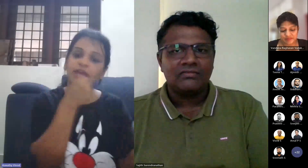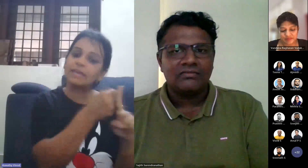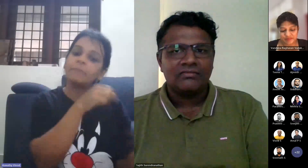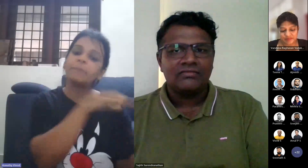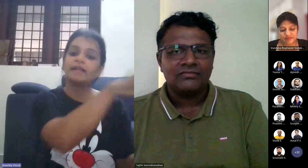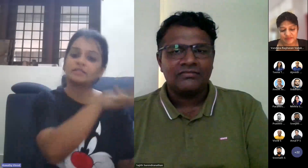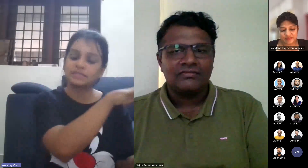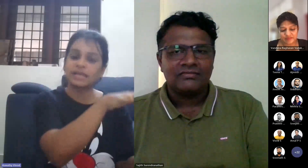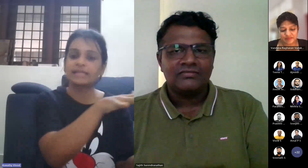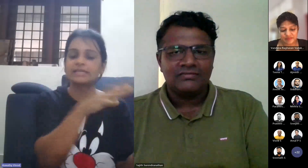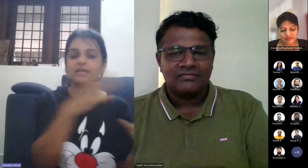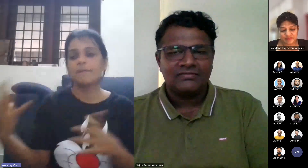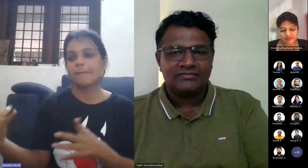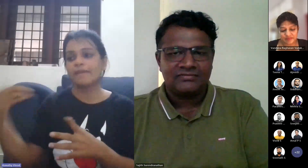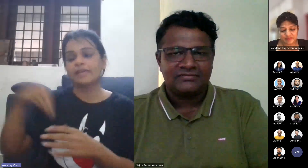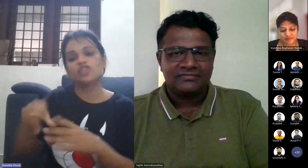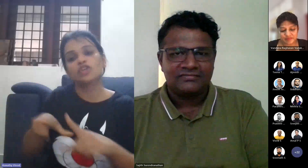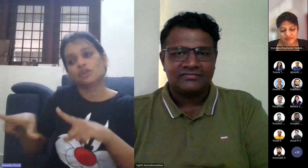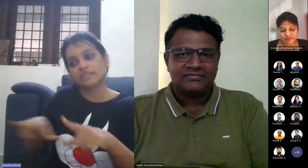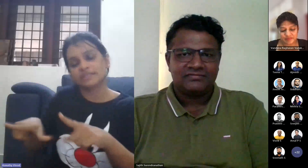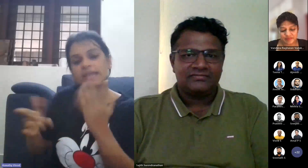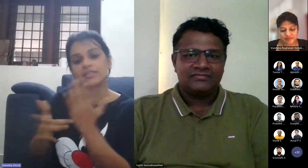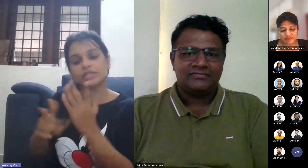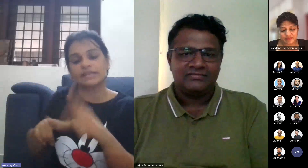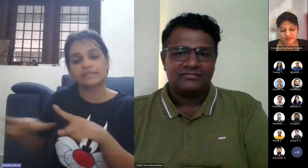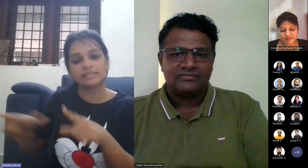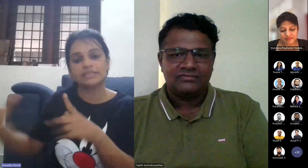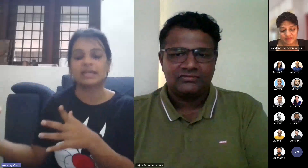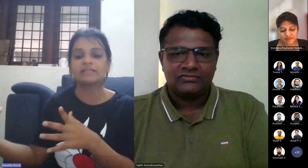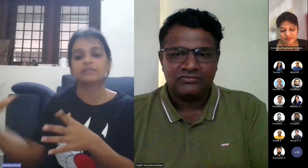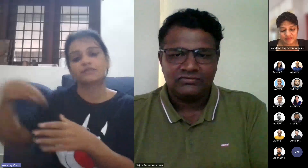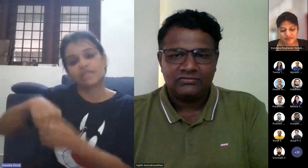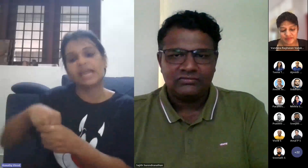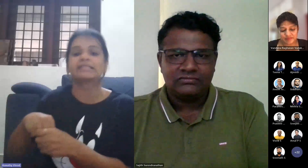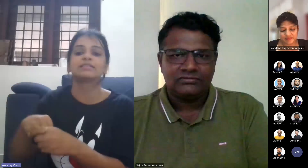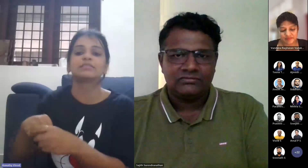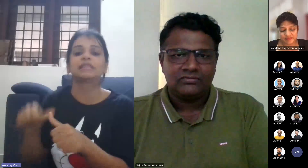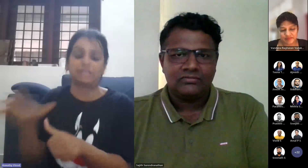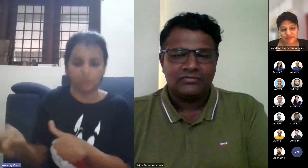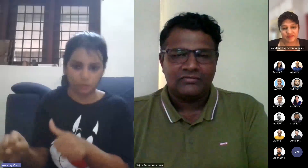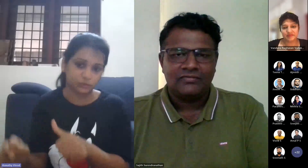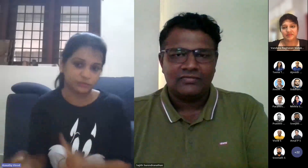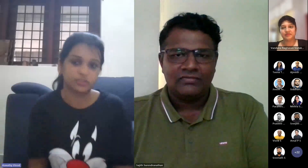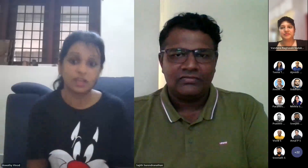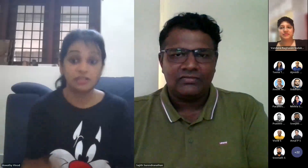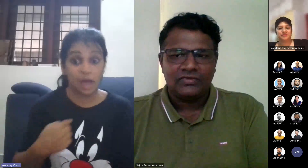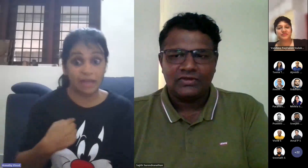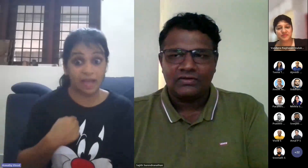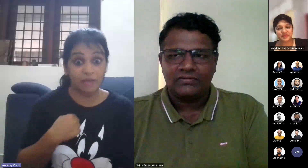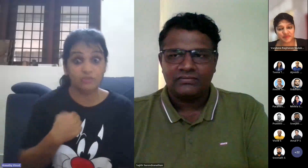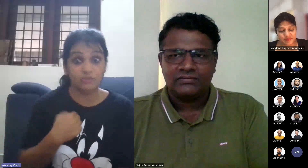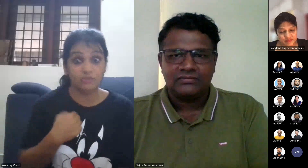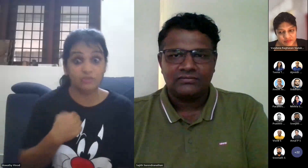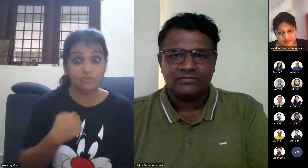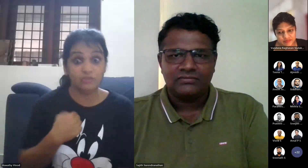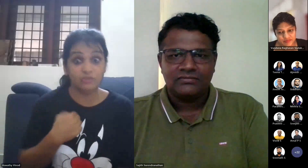to impact society by making sure your designs, your technical designs, are fully accessible and inclusive. So